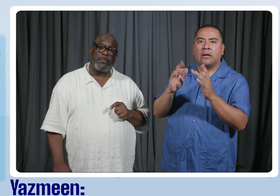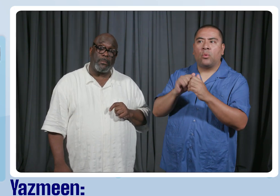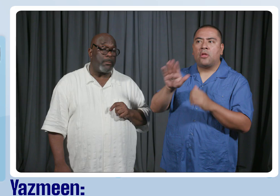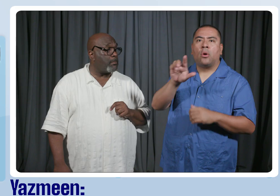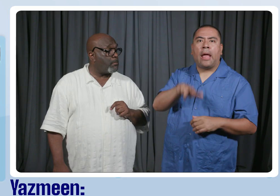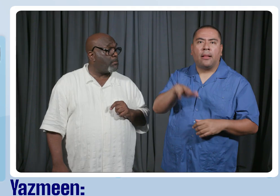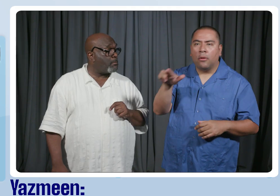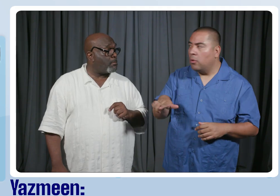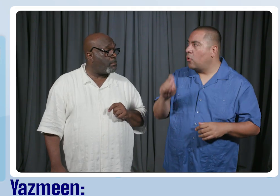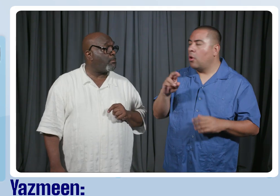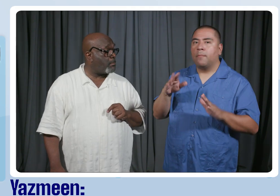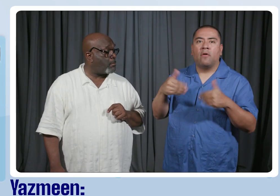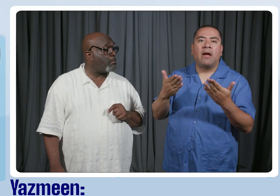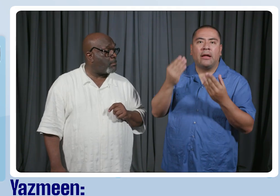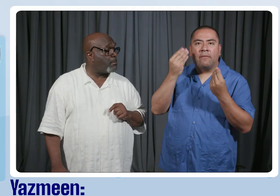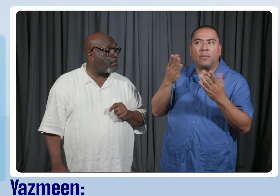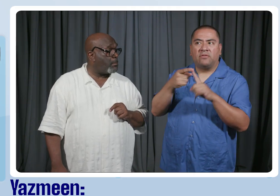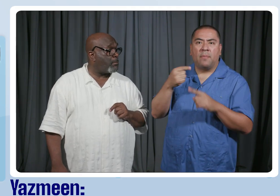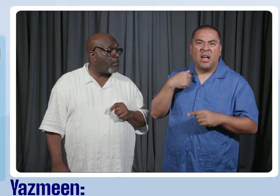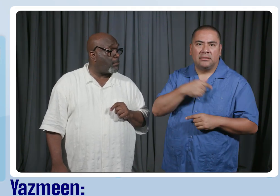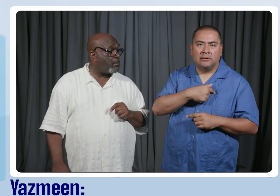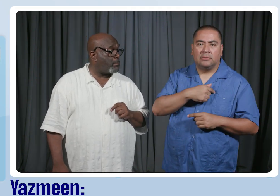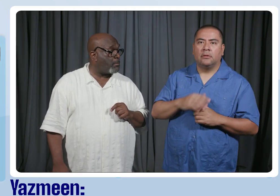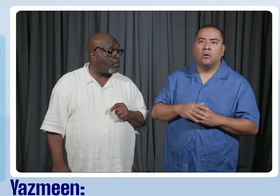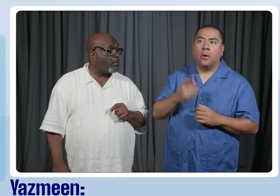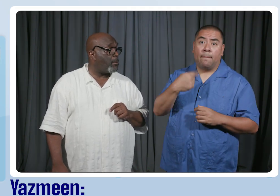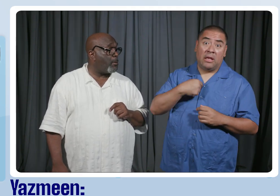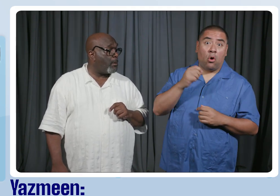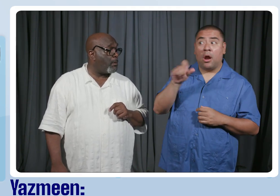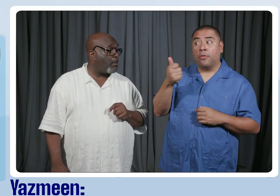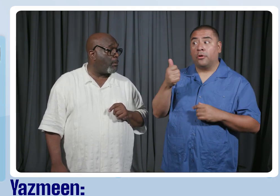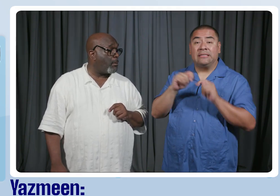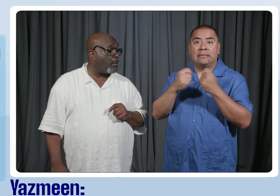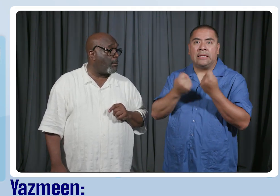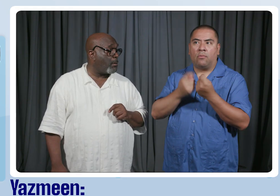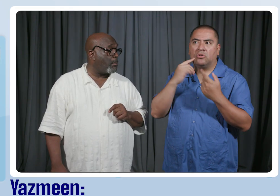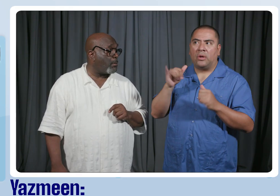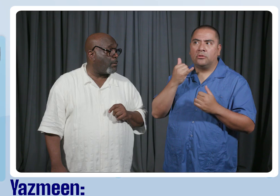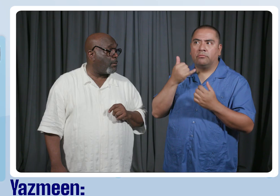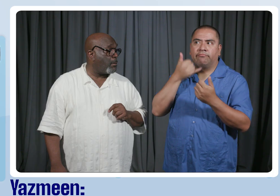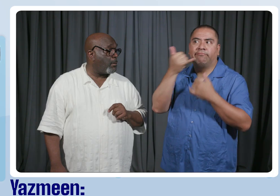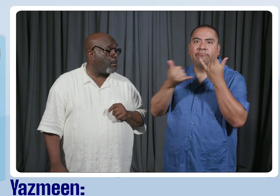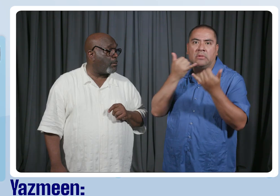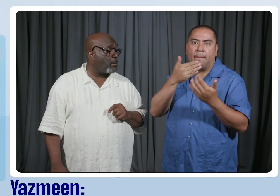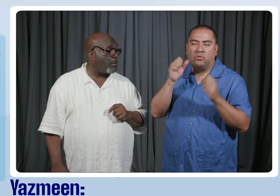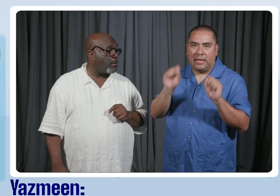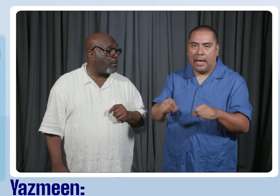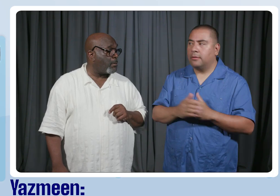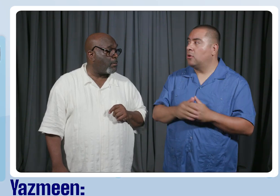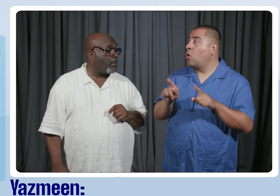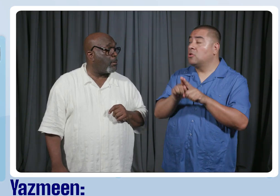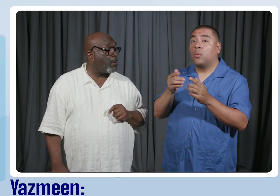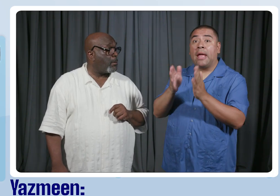their landlords or even provide that information from us, and me or one of my colleagues will try to follow up to the best of our ability. We also ask